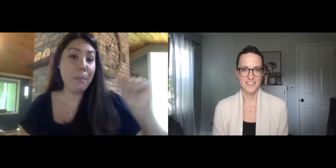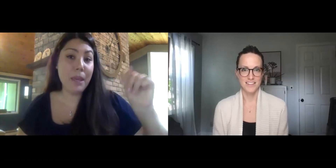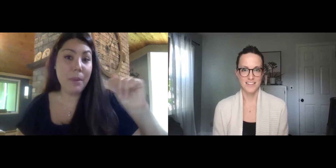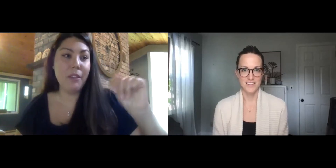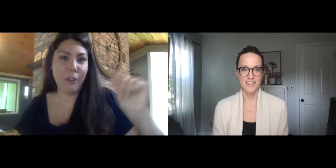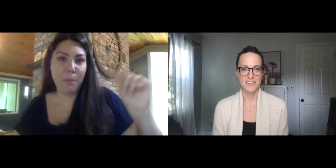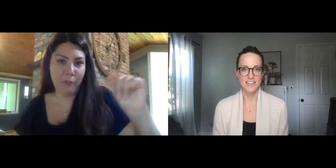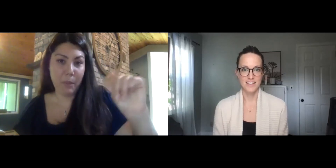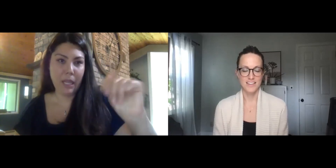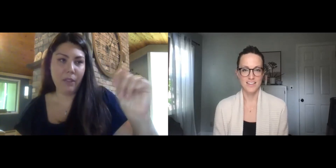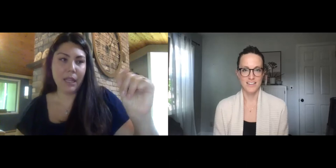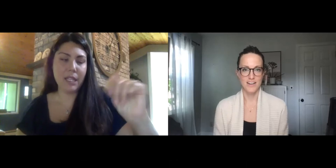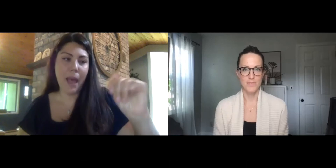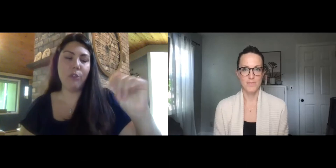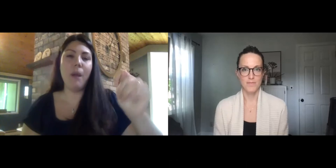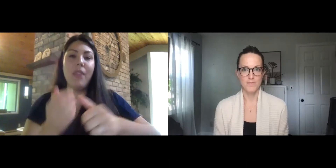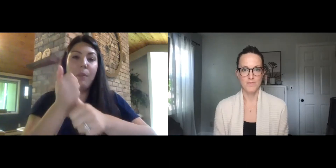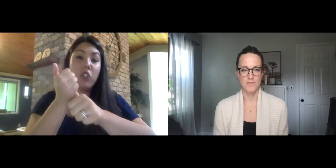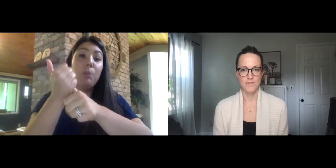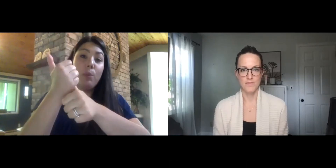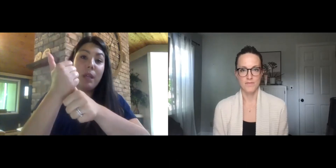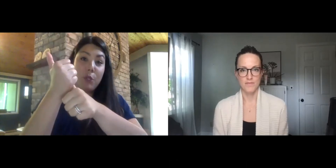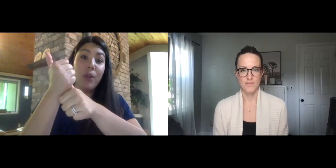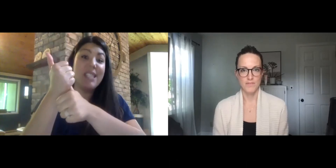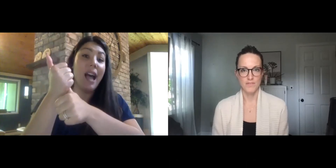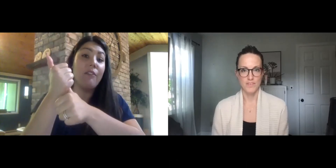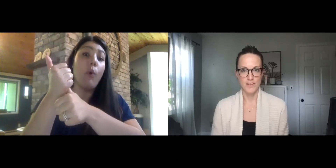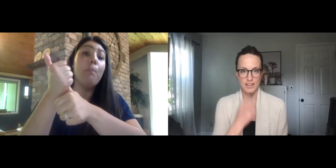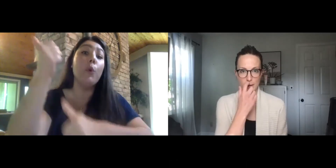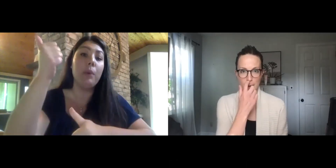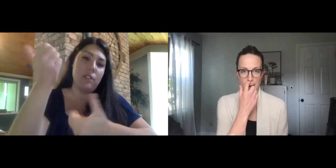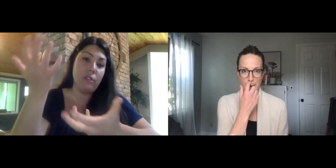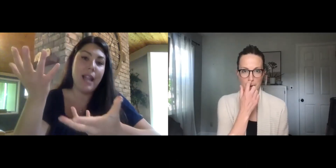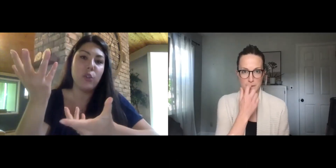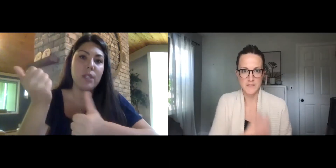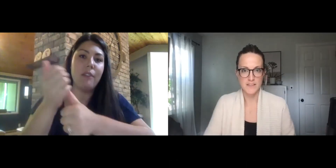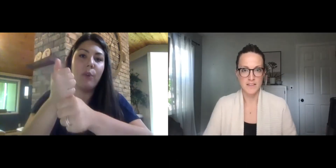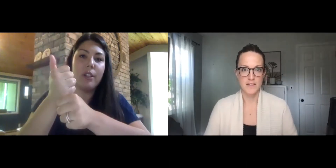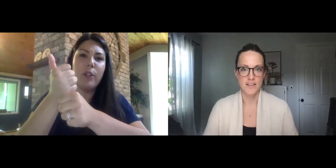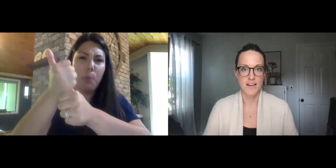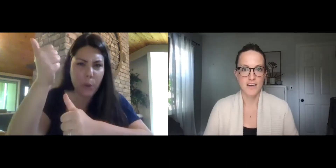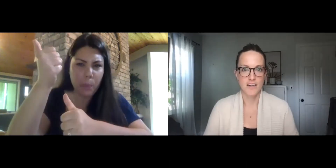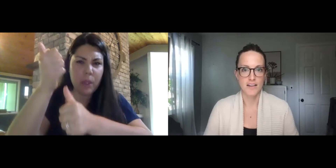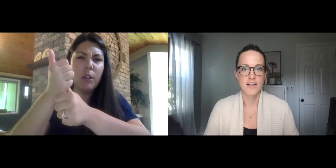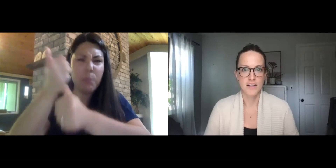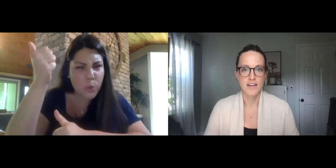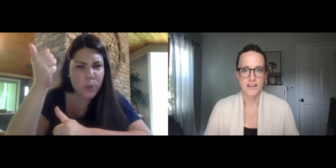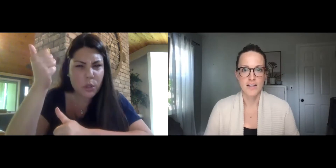saying pee for pee, like this bathroom. And then when she poops, I'm doing the sign for poop because there is an actual sign for it. So I can